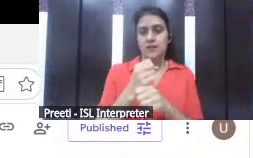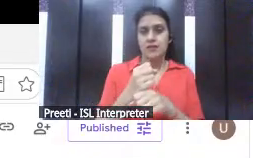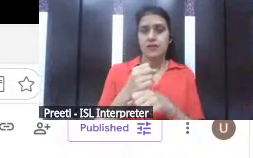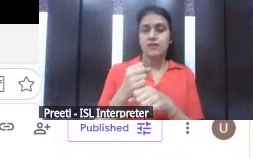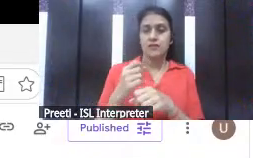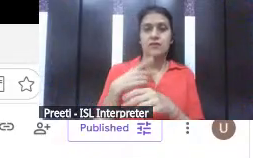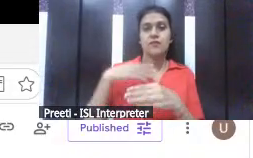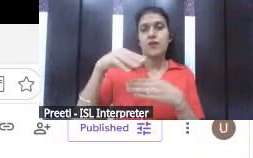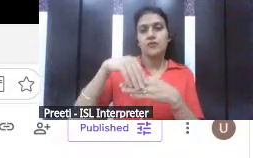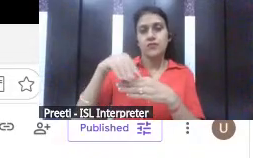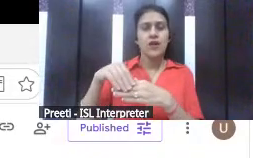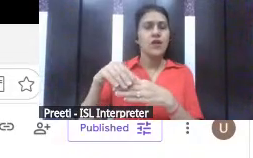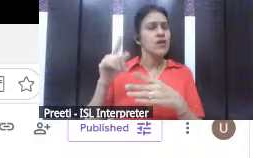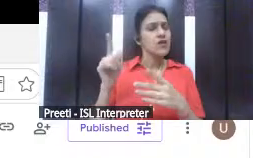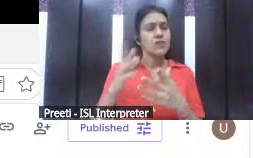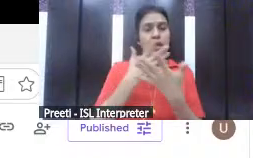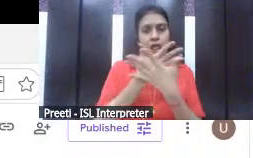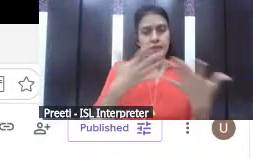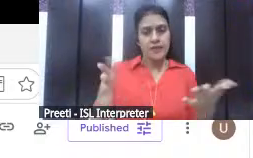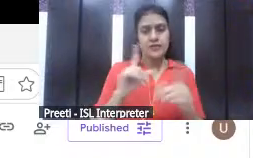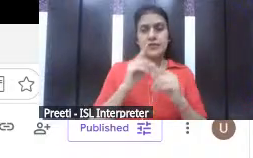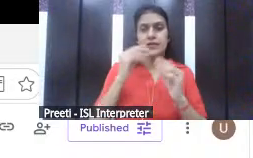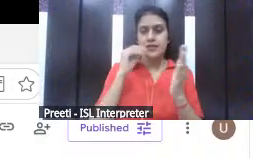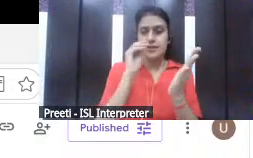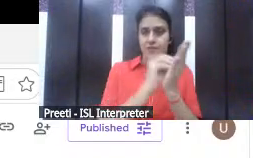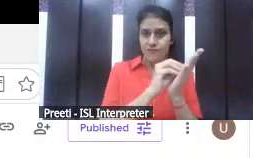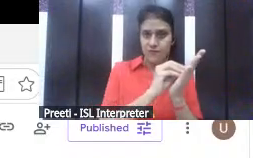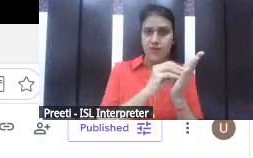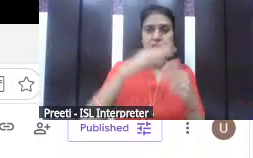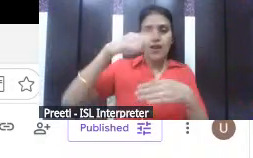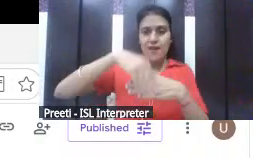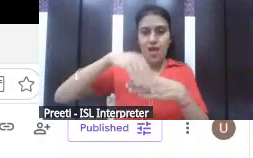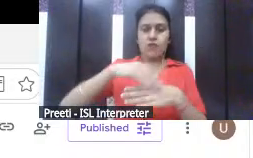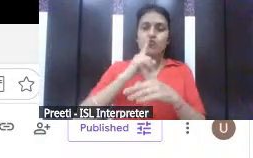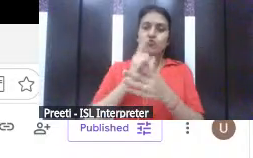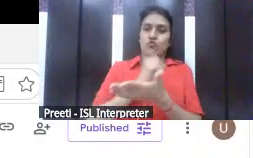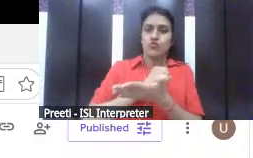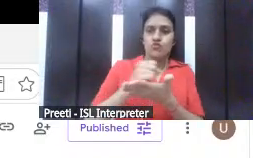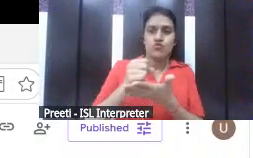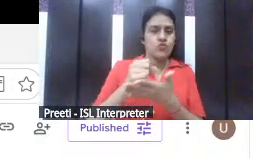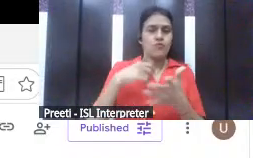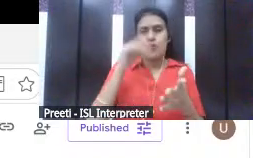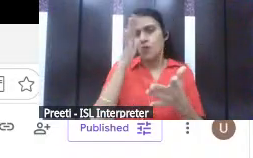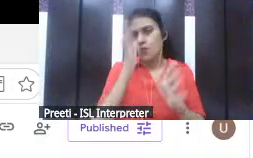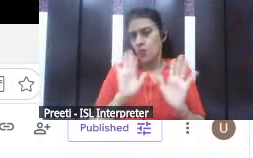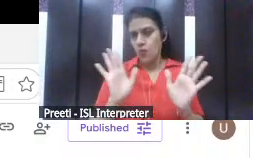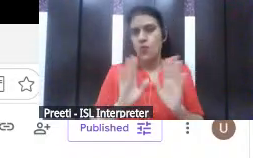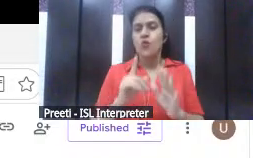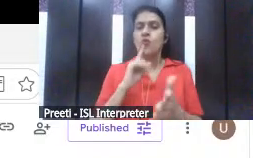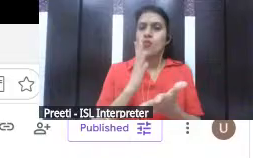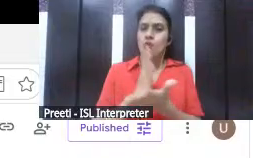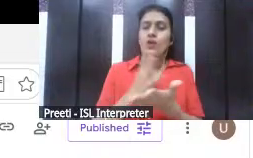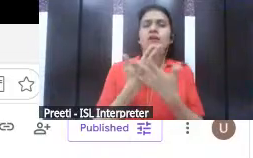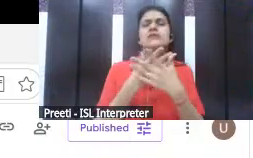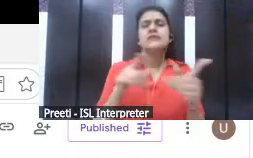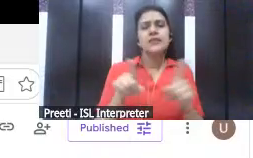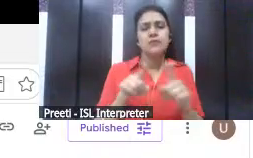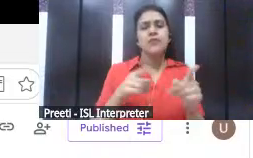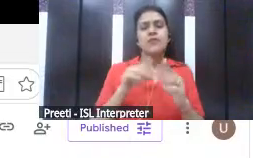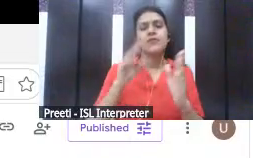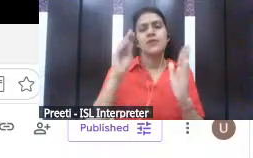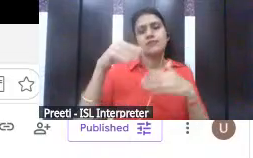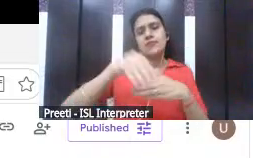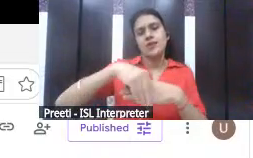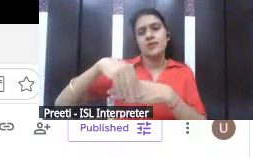that you have provided is to the best of your knowledge, and that you consent to the submitted information being used for